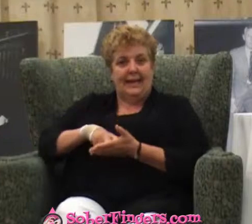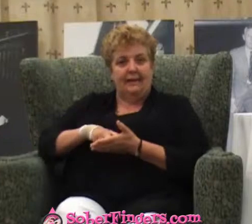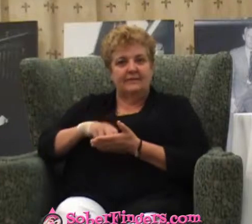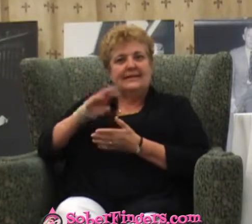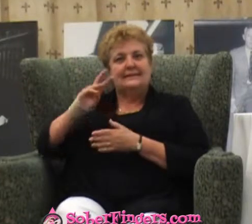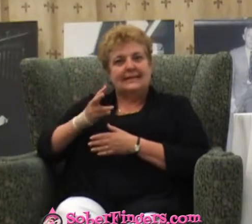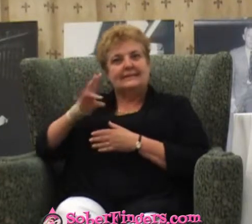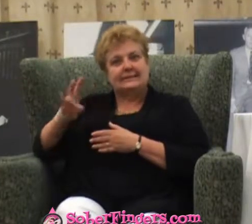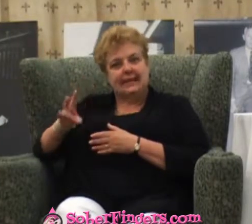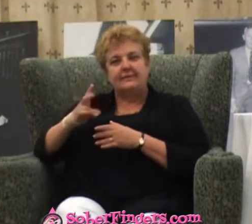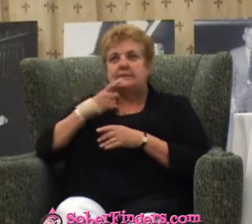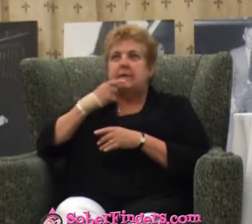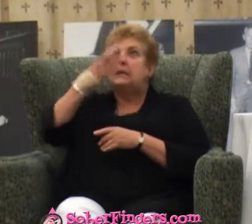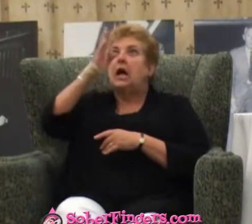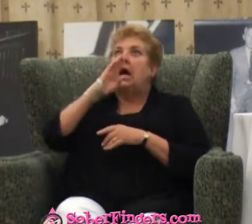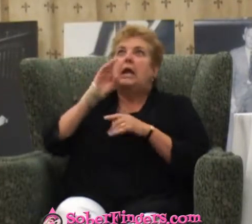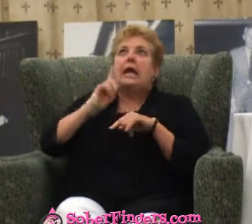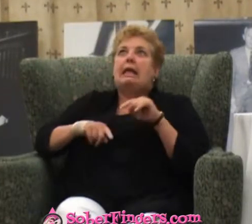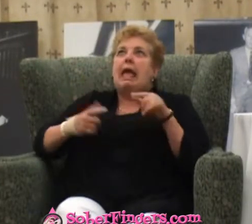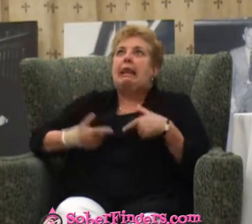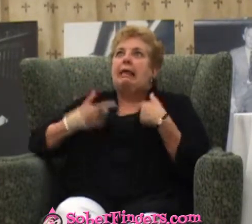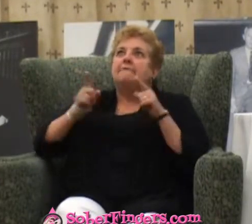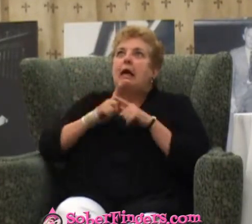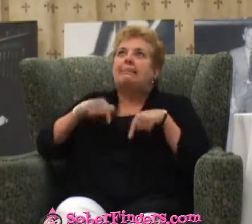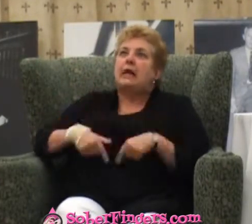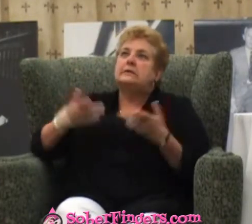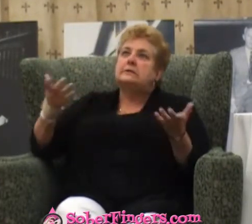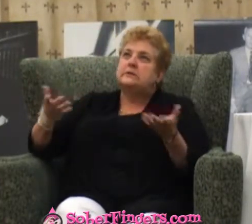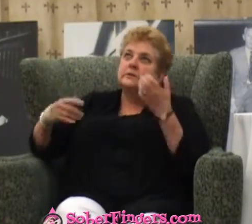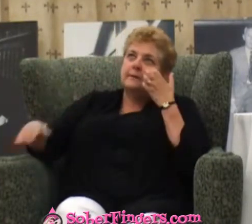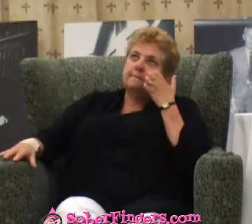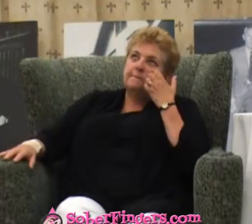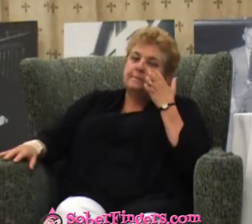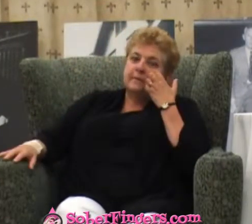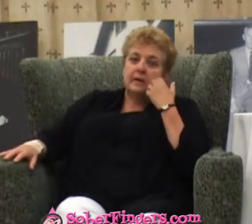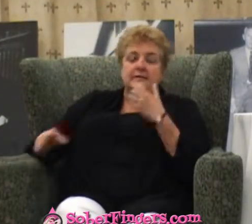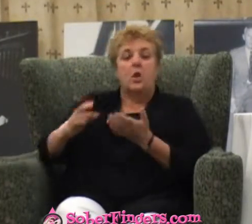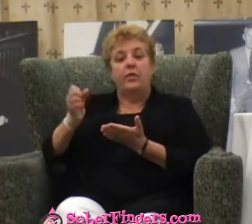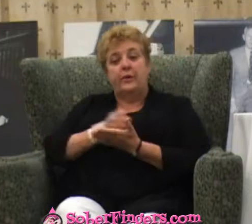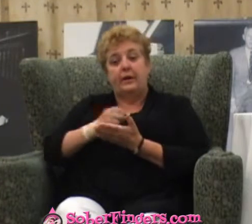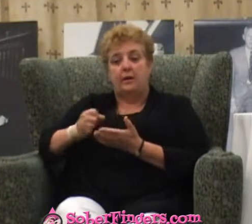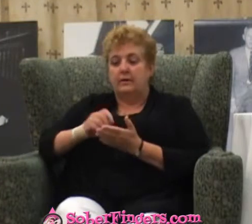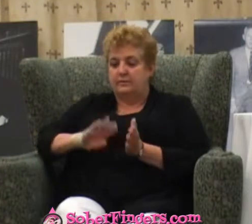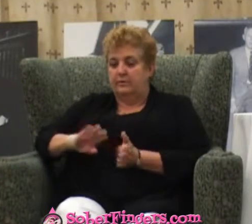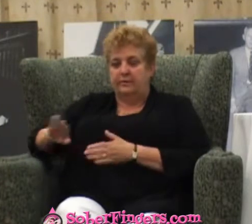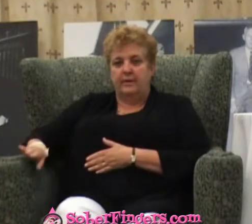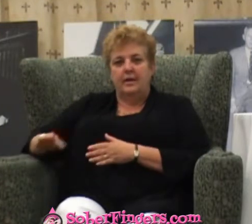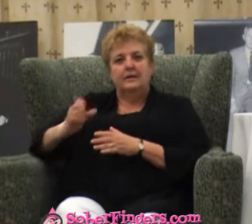saying, God, I can't live like this. So I put down the credit card and start acting out in the rooms. Can't go to that meeting